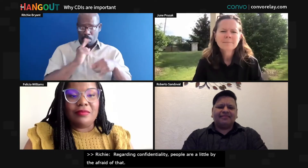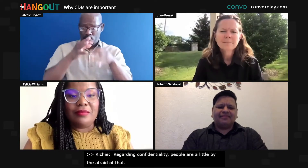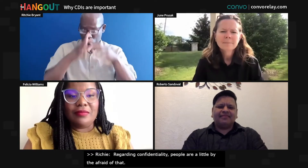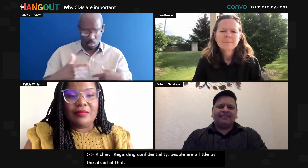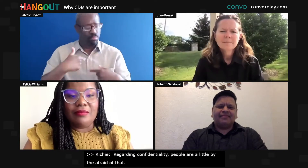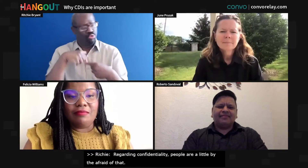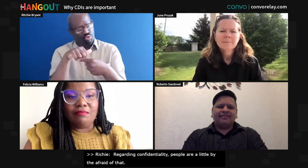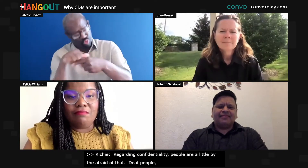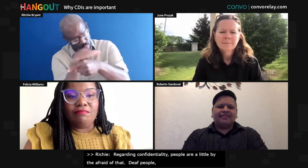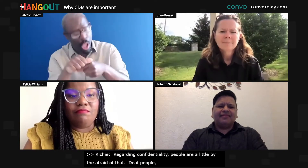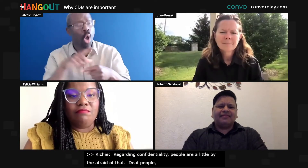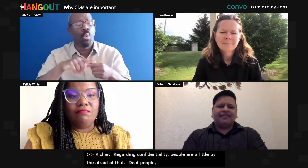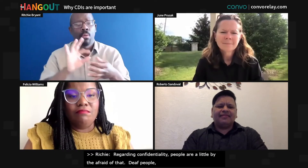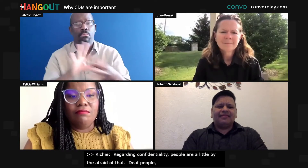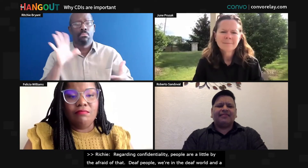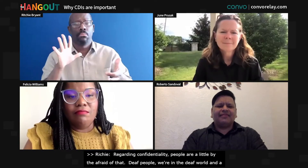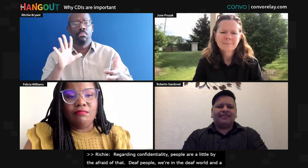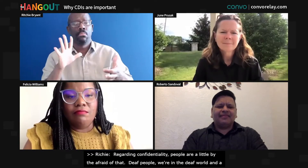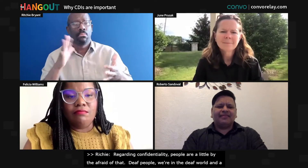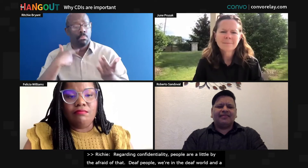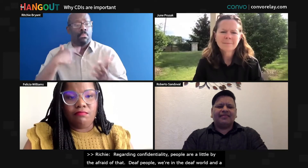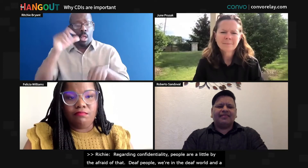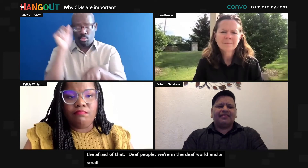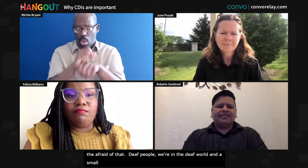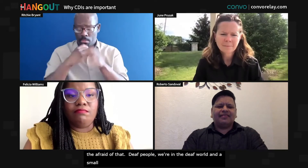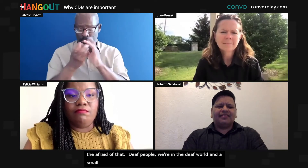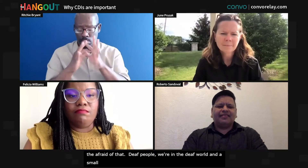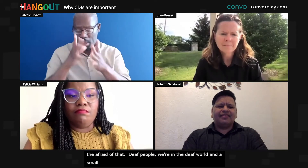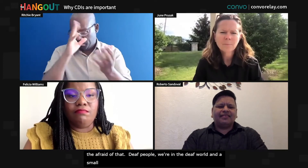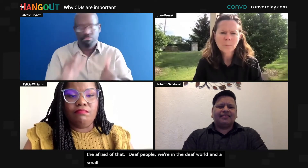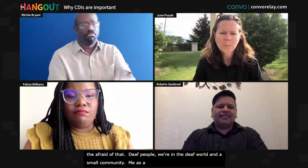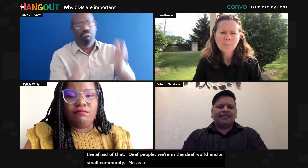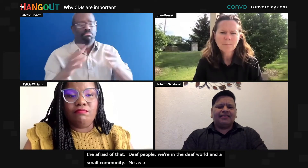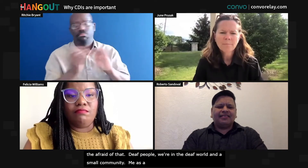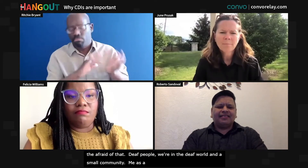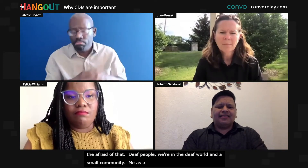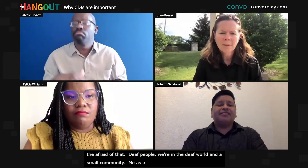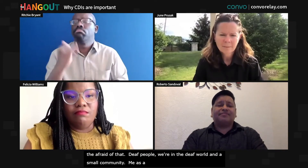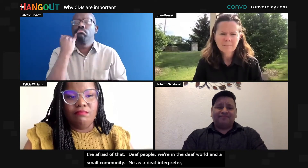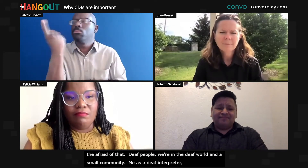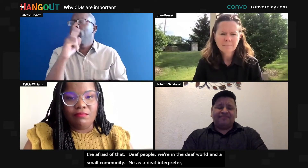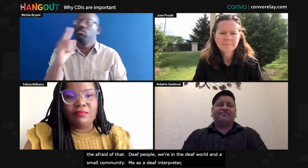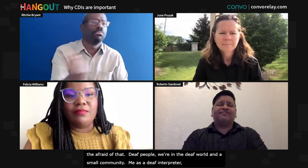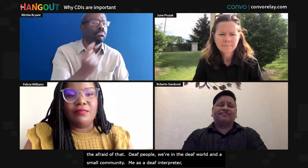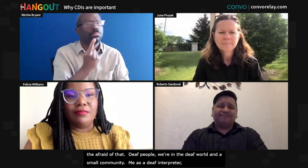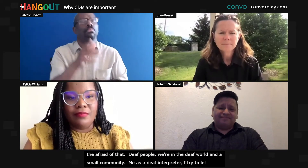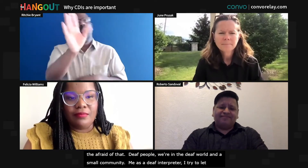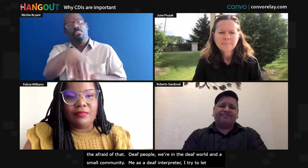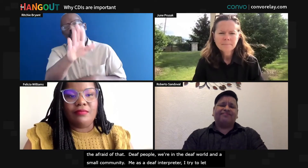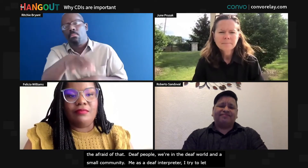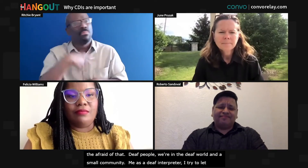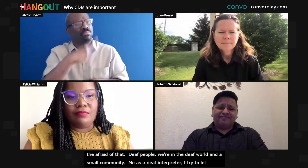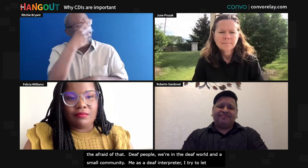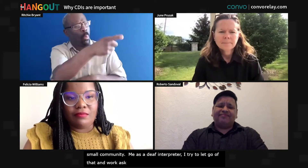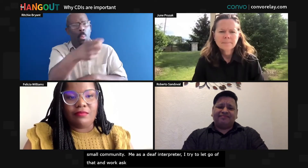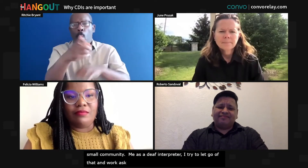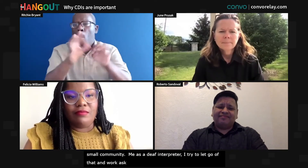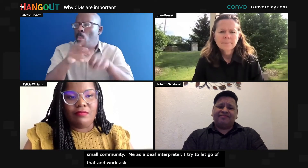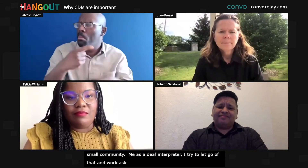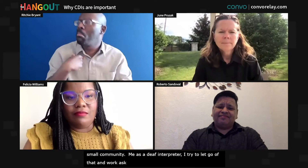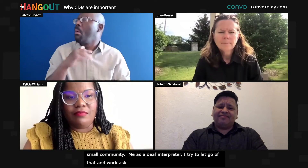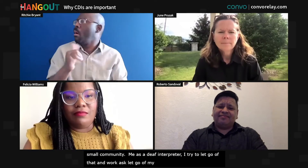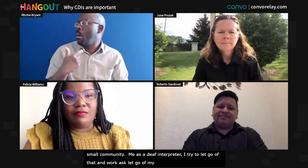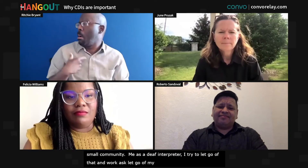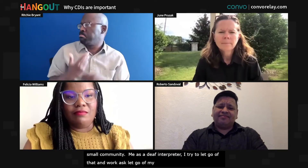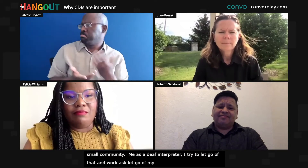community. And me as a deaf interpreter, I try to let go of that and work and let go of my work when I'm done.